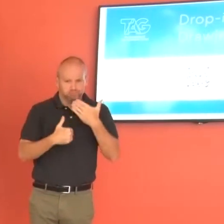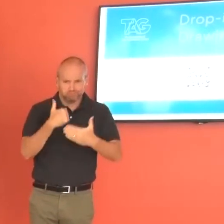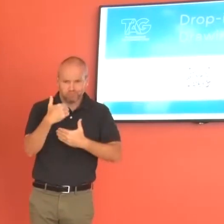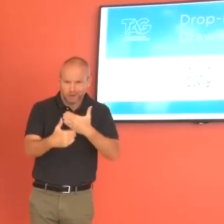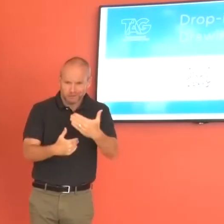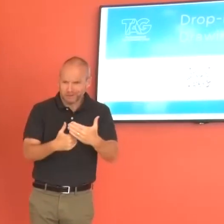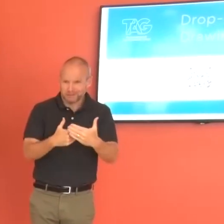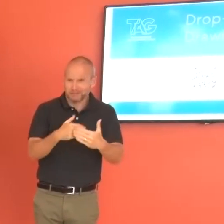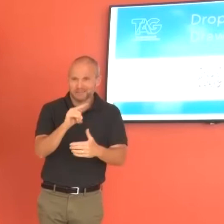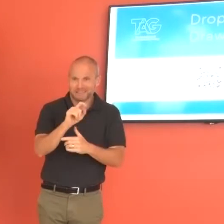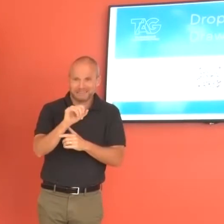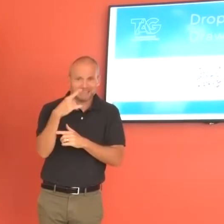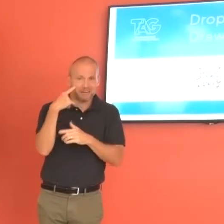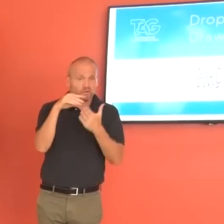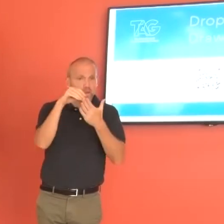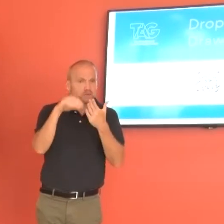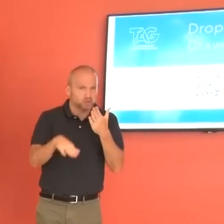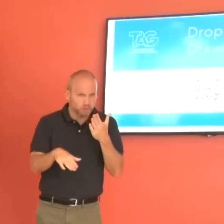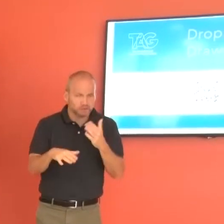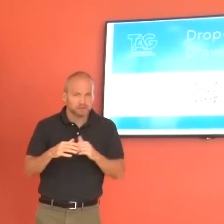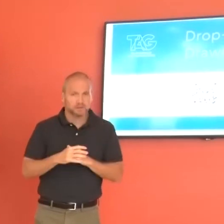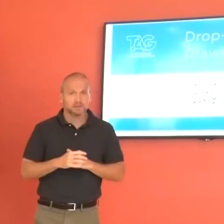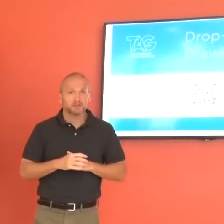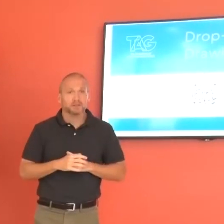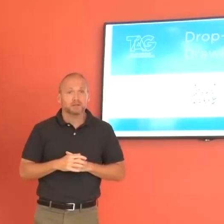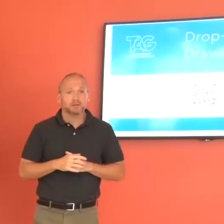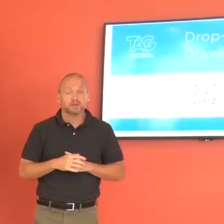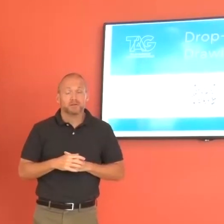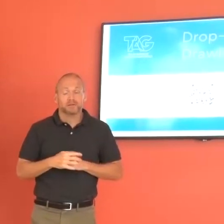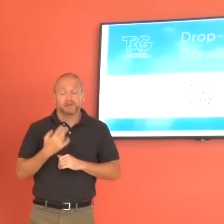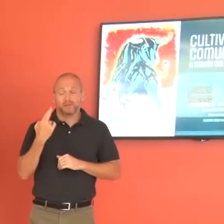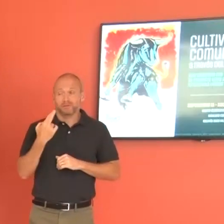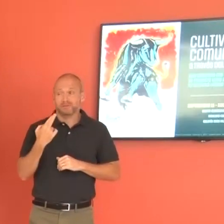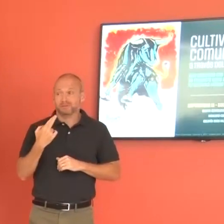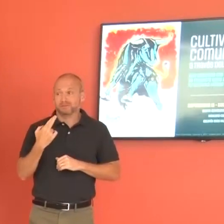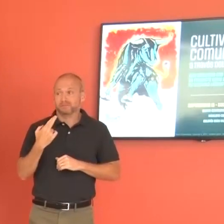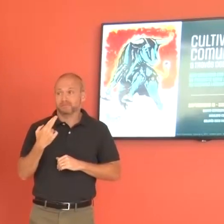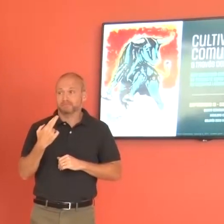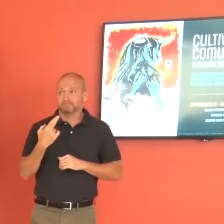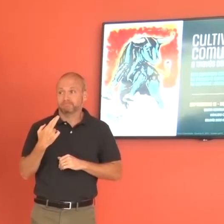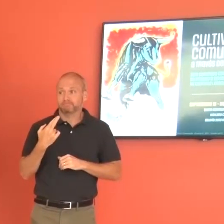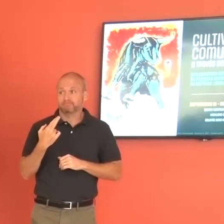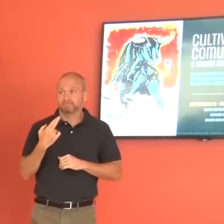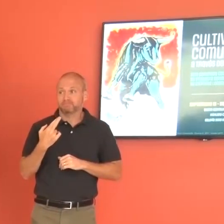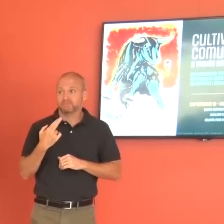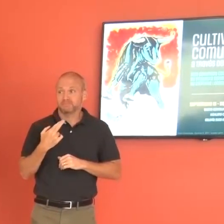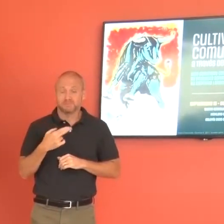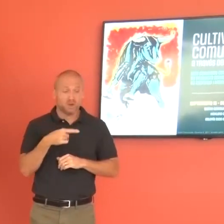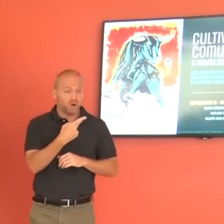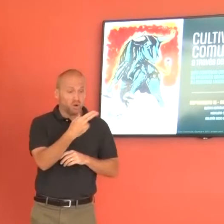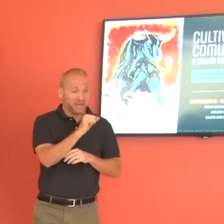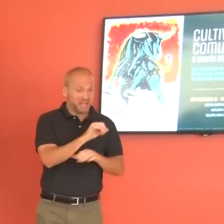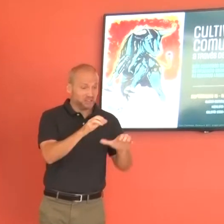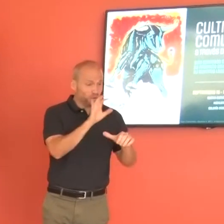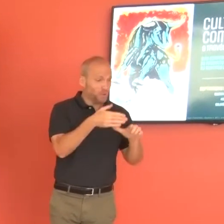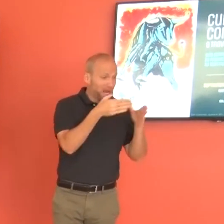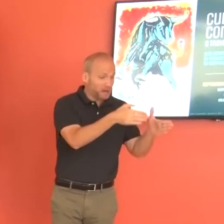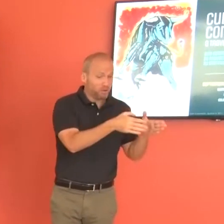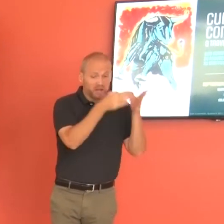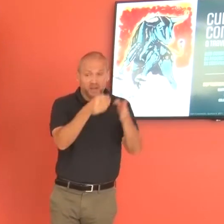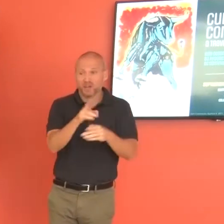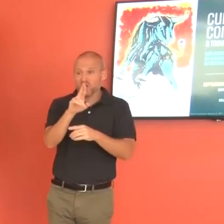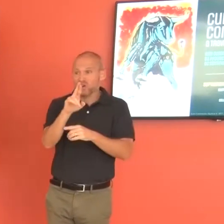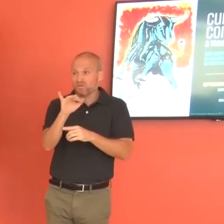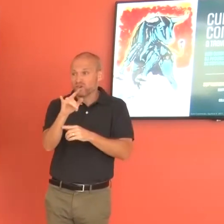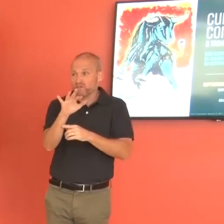for our students across the district. Because what we don't want is we do it this way at Hays, we do it this way at Riverside, we